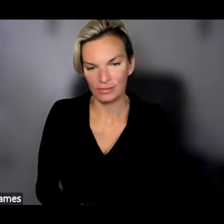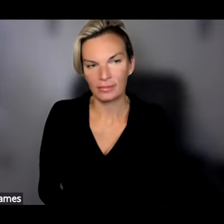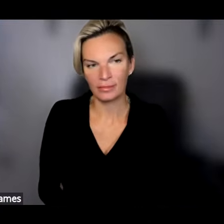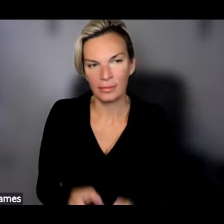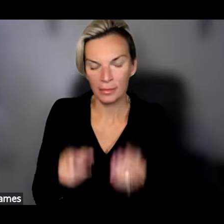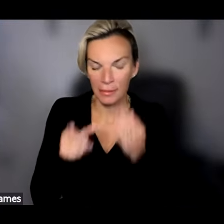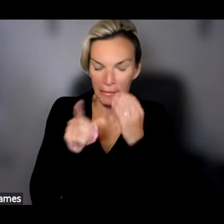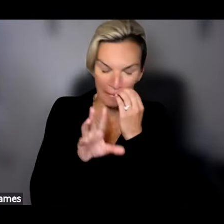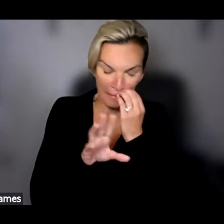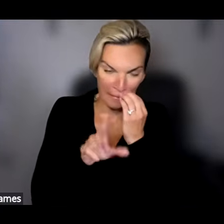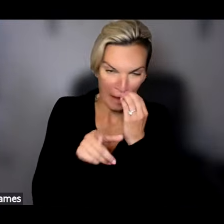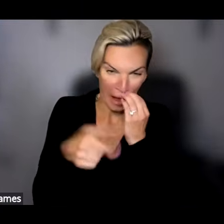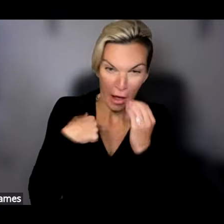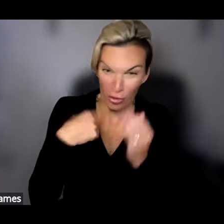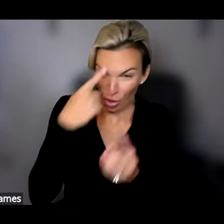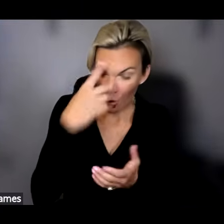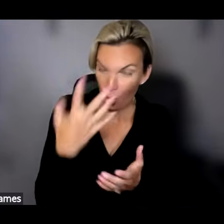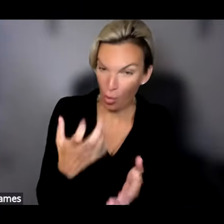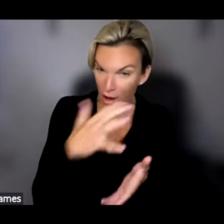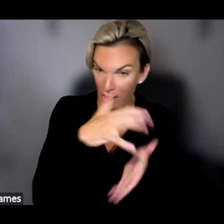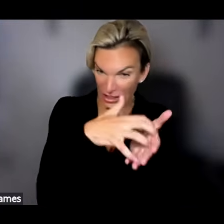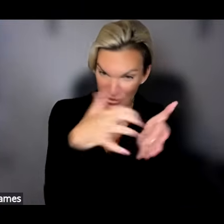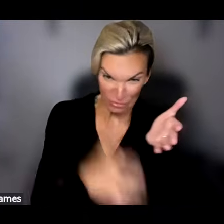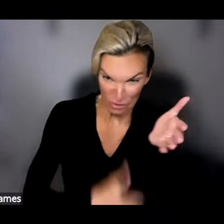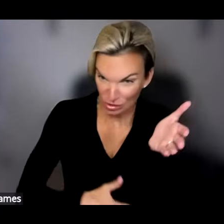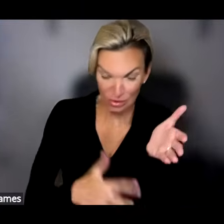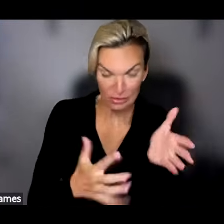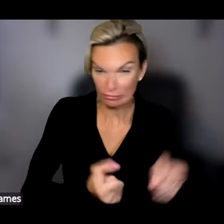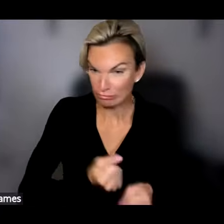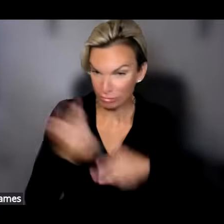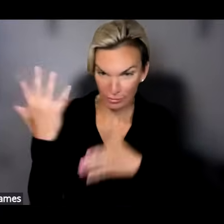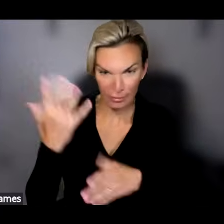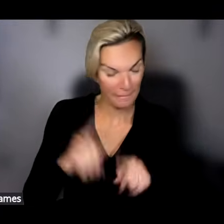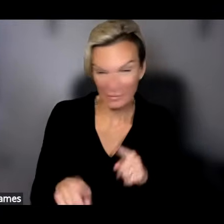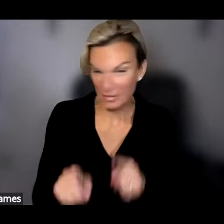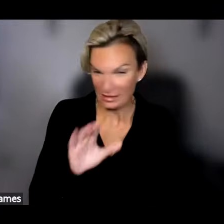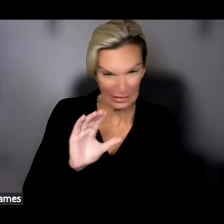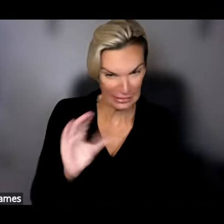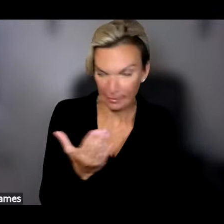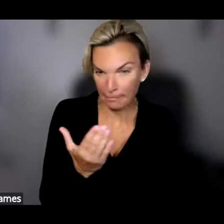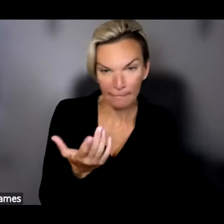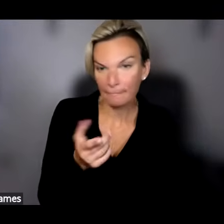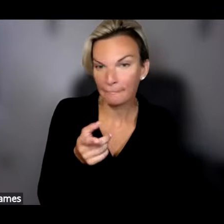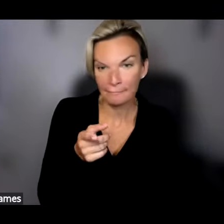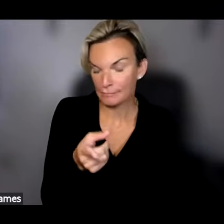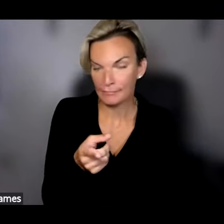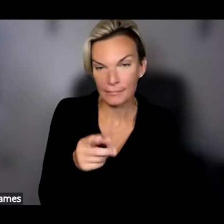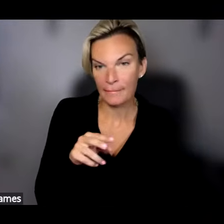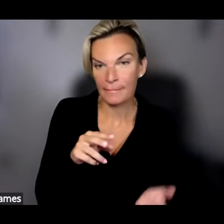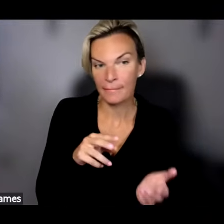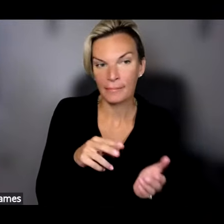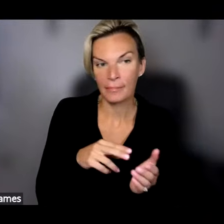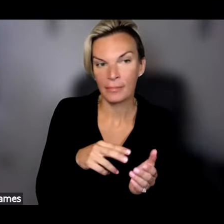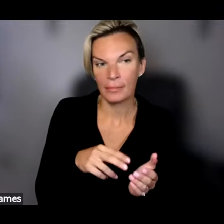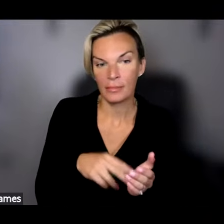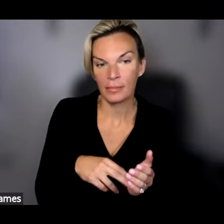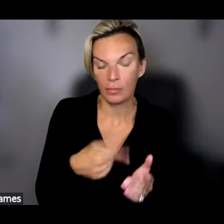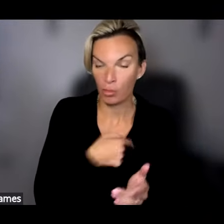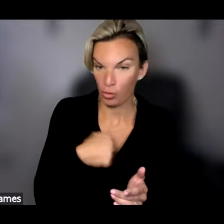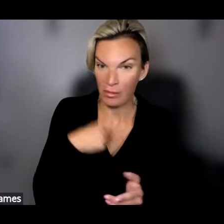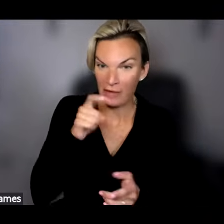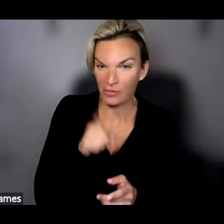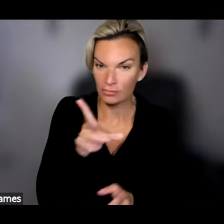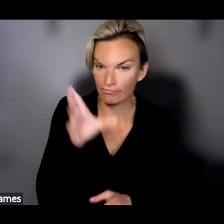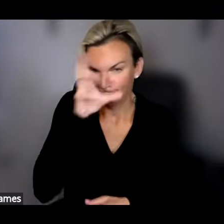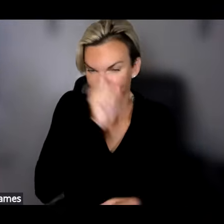as I understand it now, you're asking us to not just to draw the inference